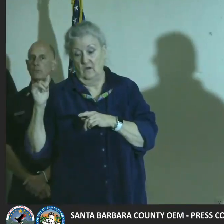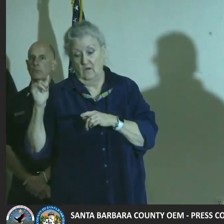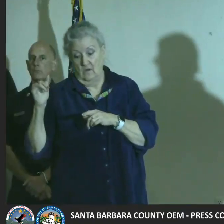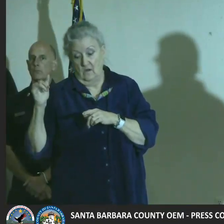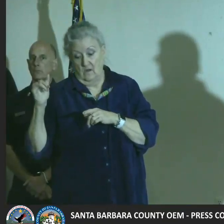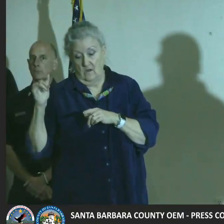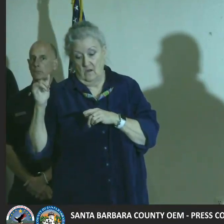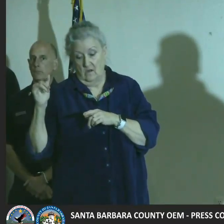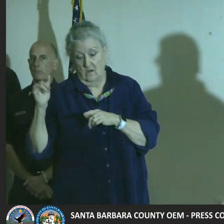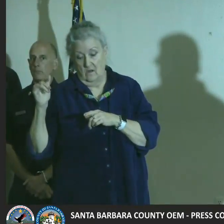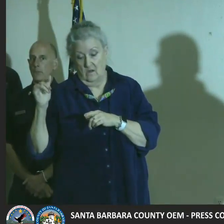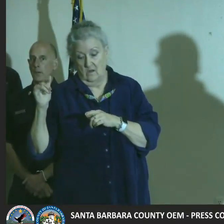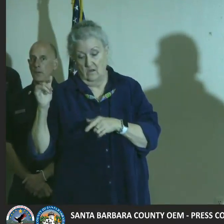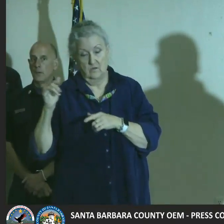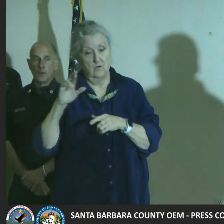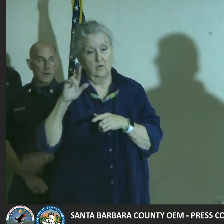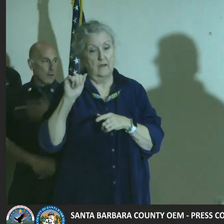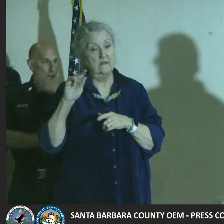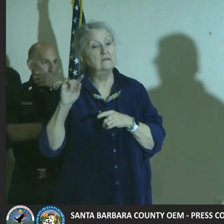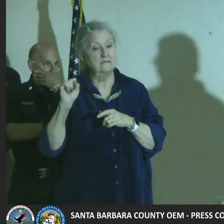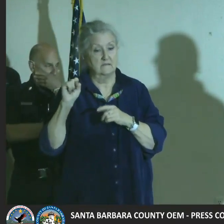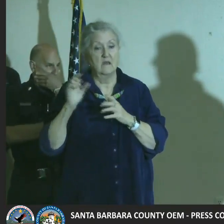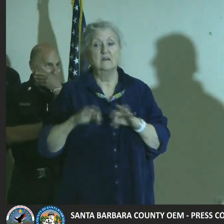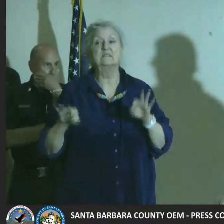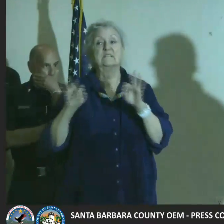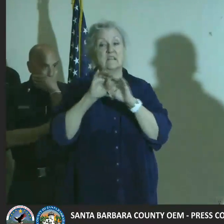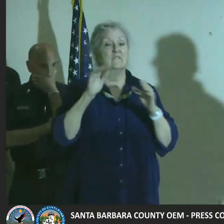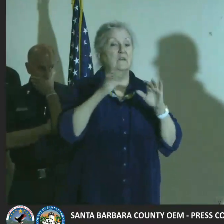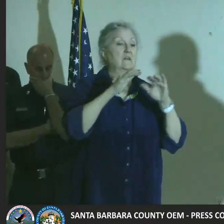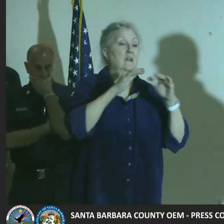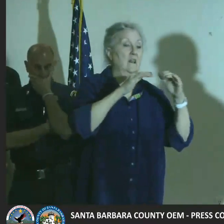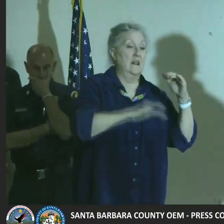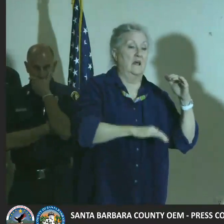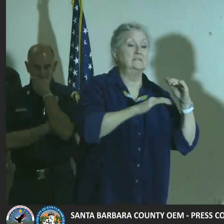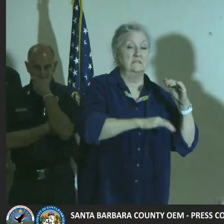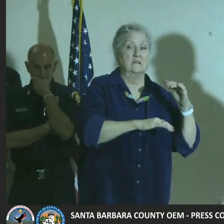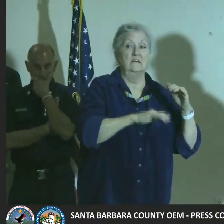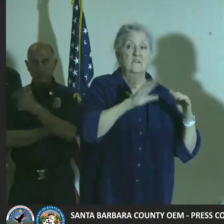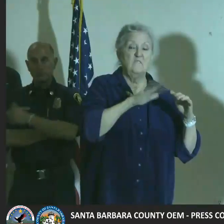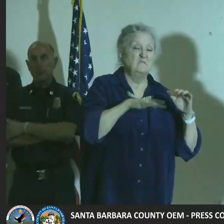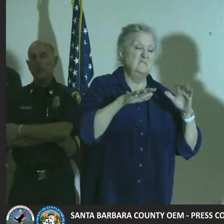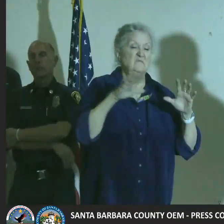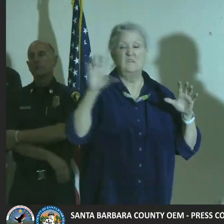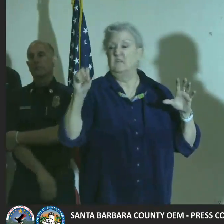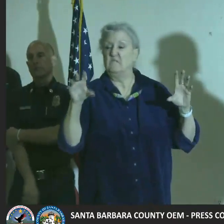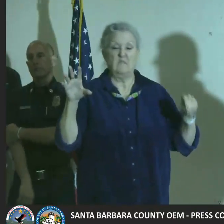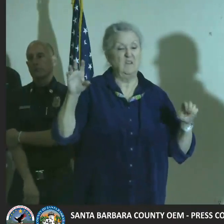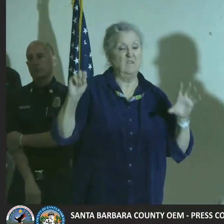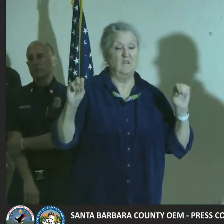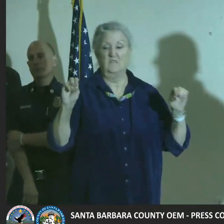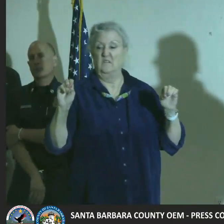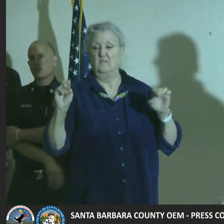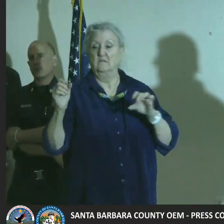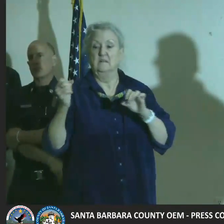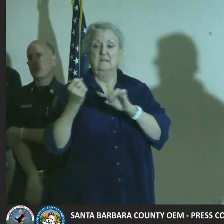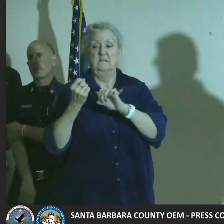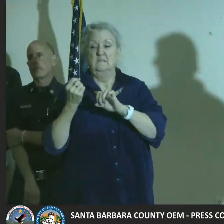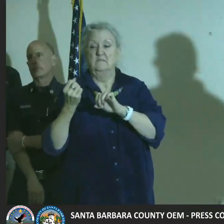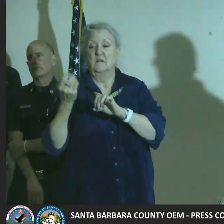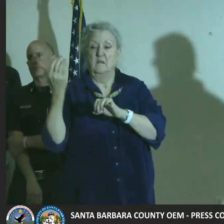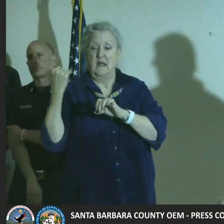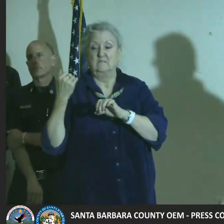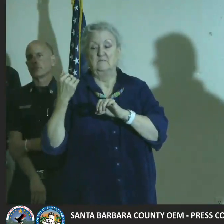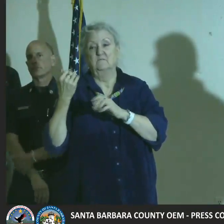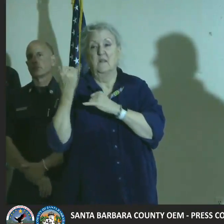to rates that were significantly less than that, about 50-50 in the last two storms.